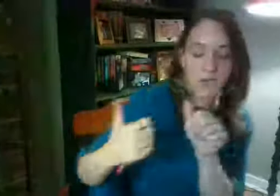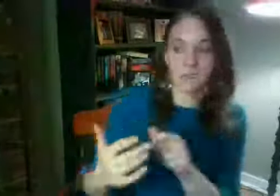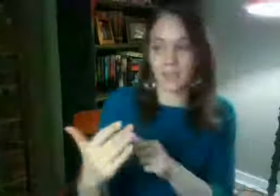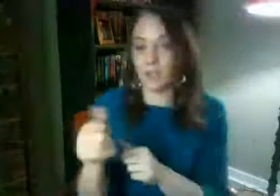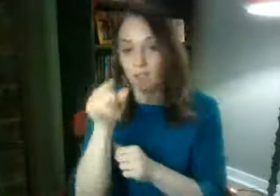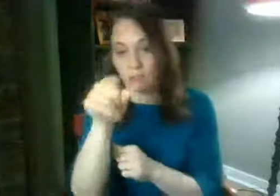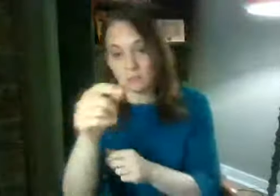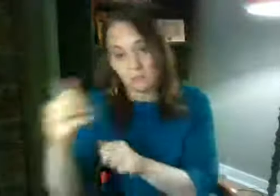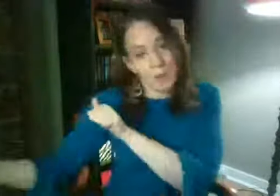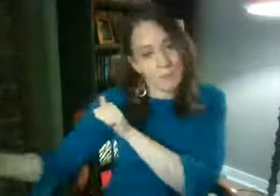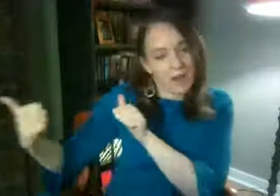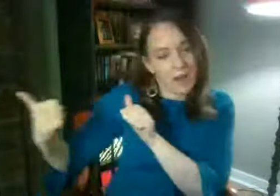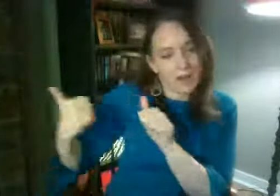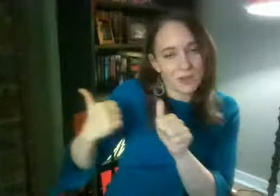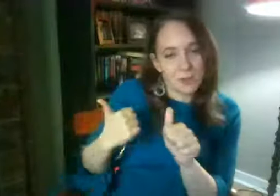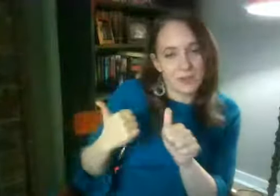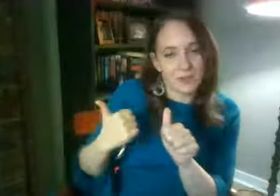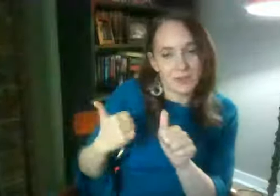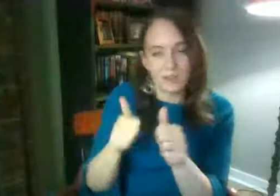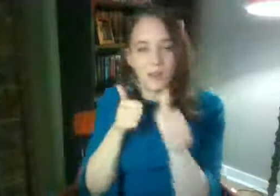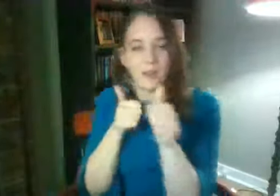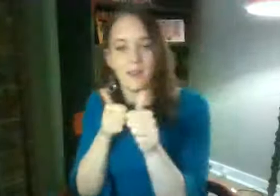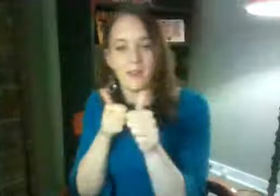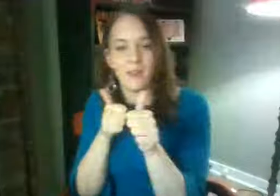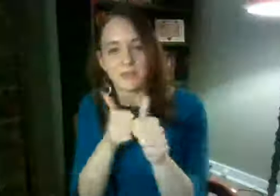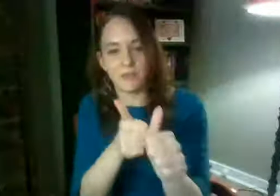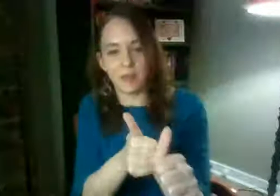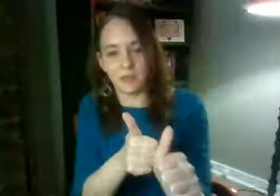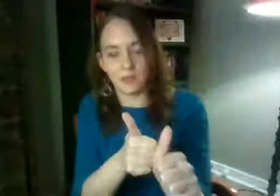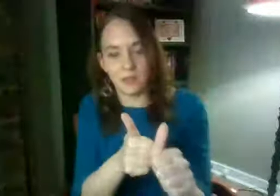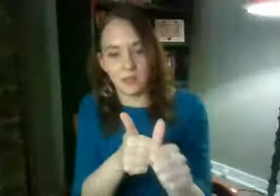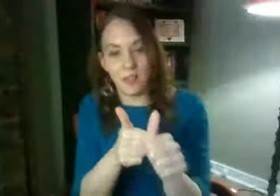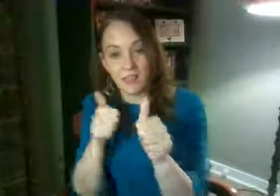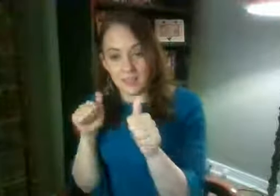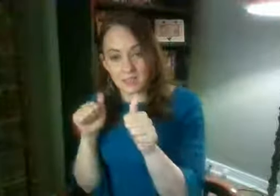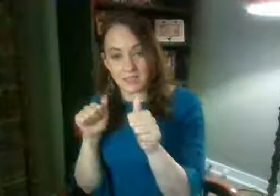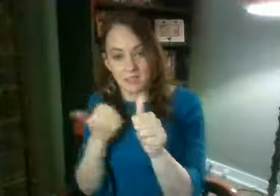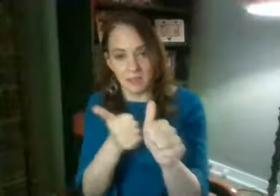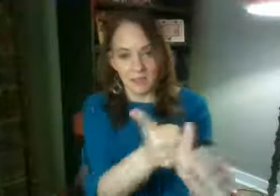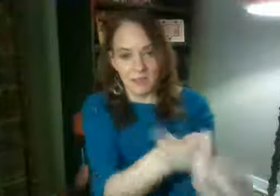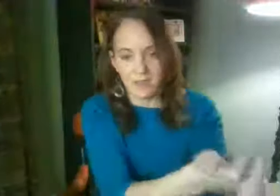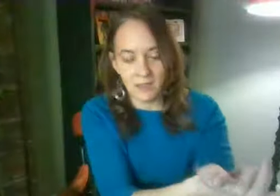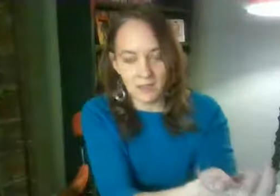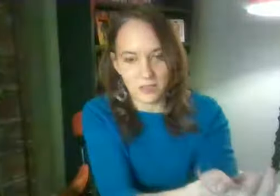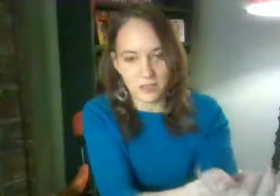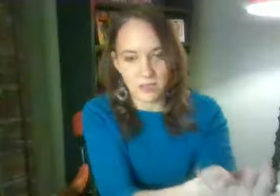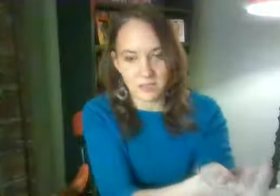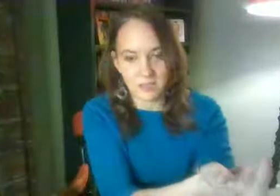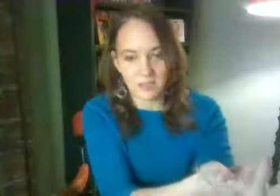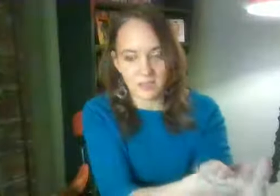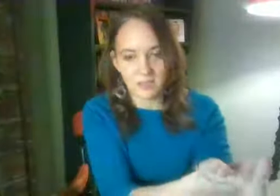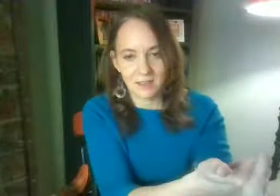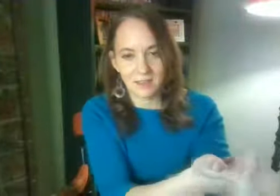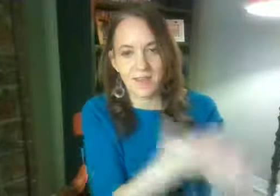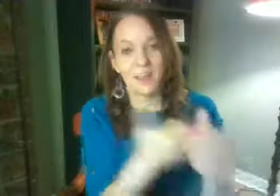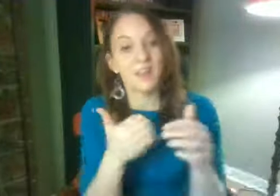I'm saying you, come follow me, right? This is follow. This is chase.